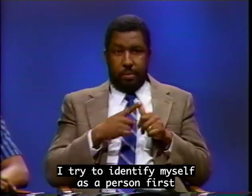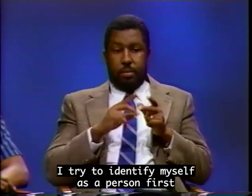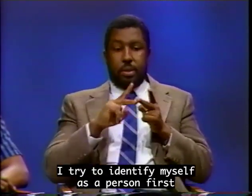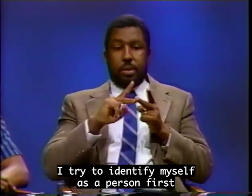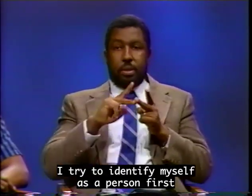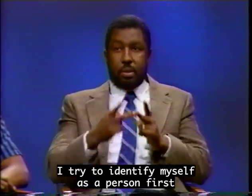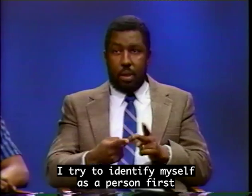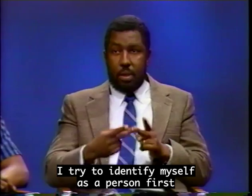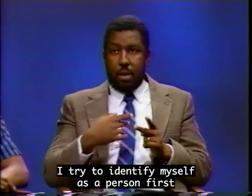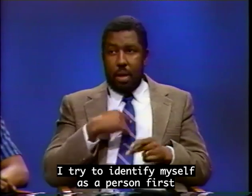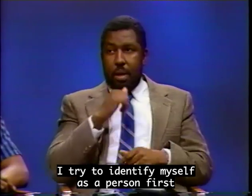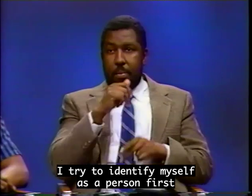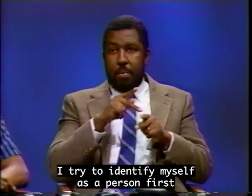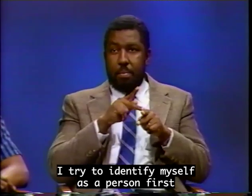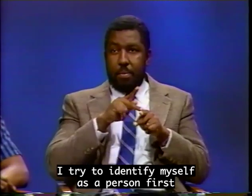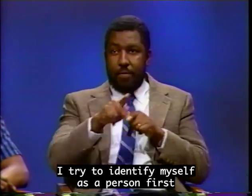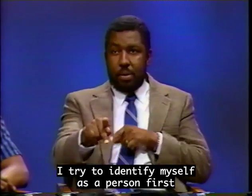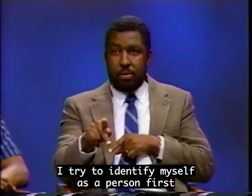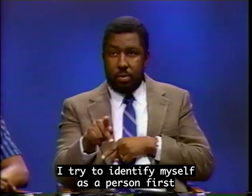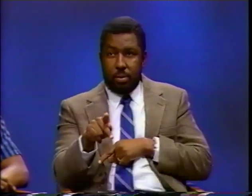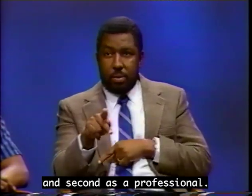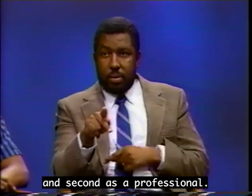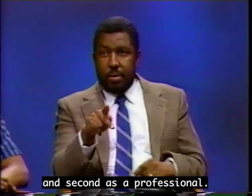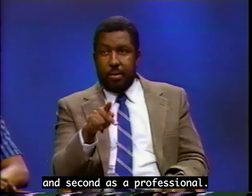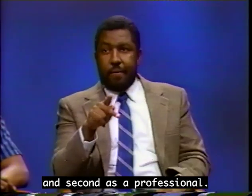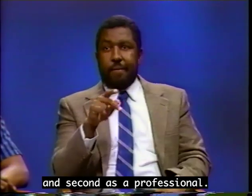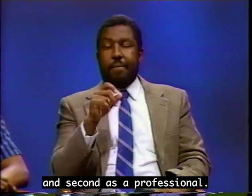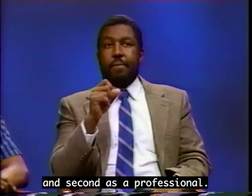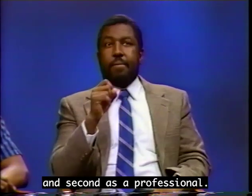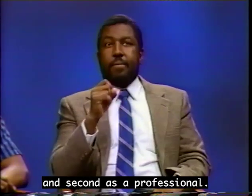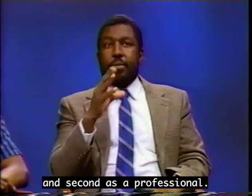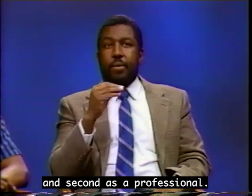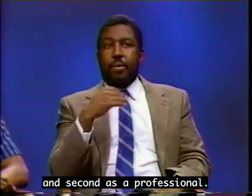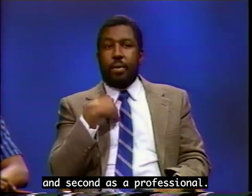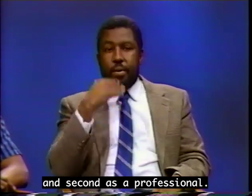to identify myself as a person first and second as a professional.